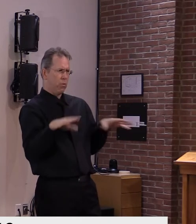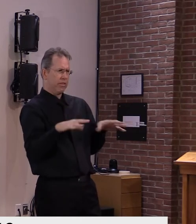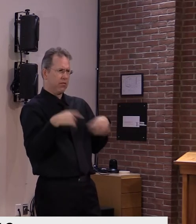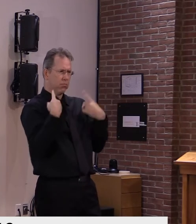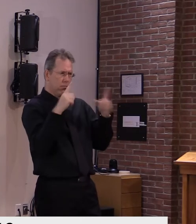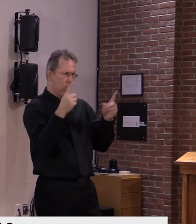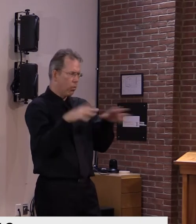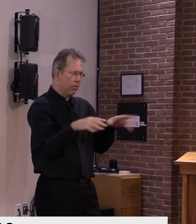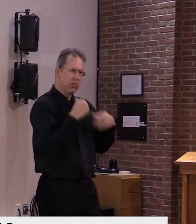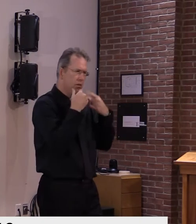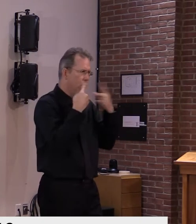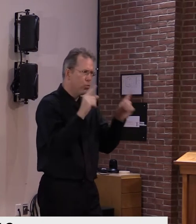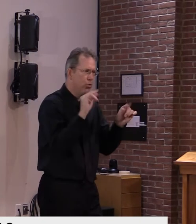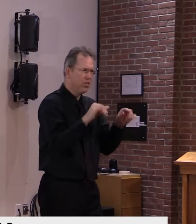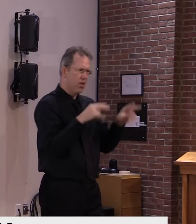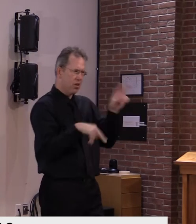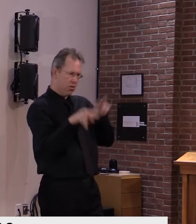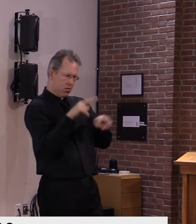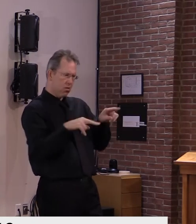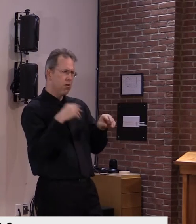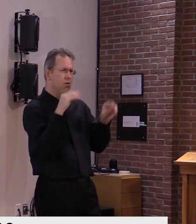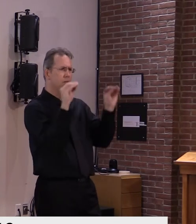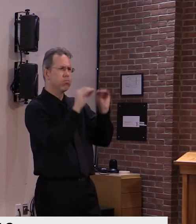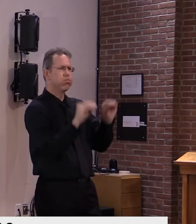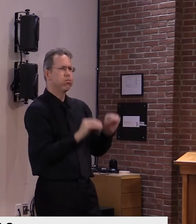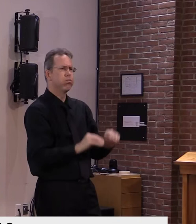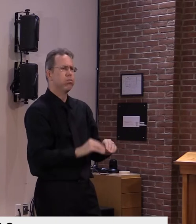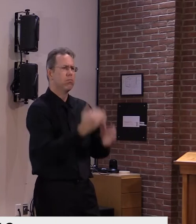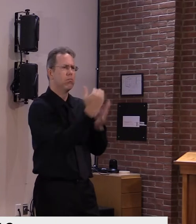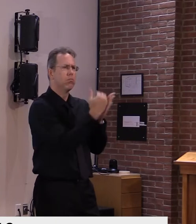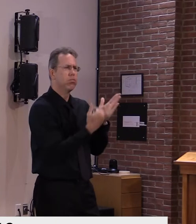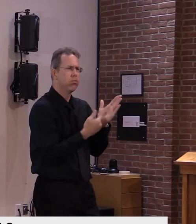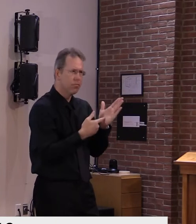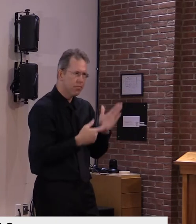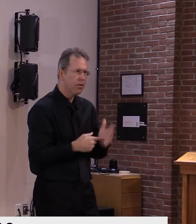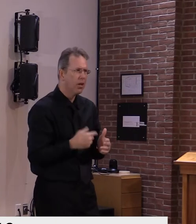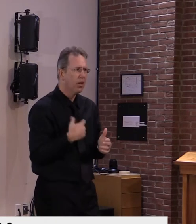We're going to be through every type